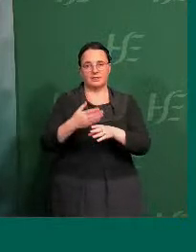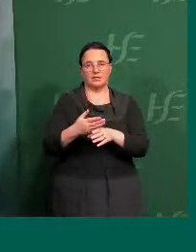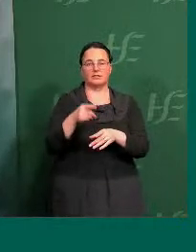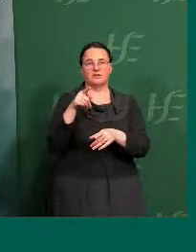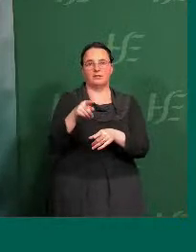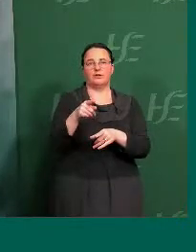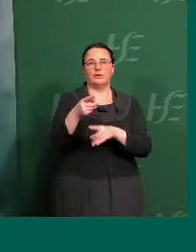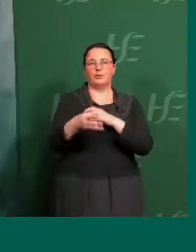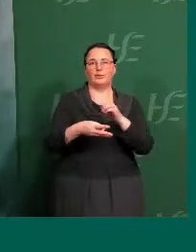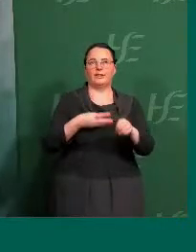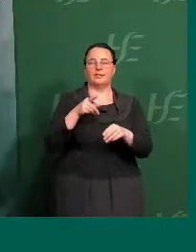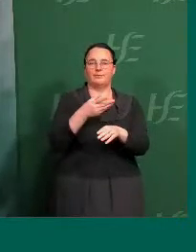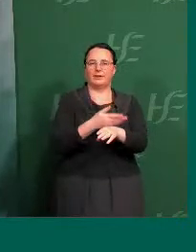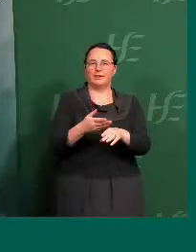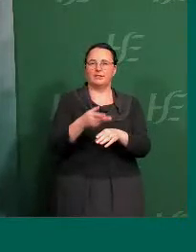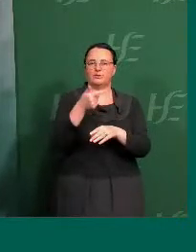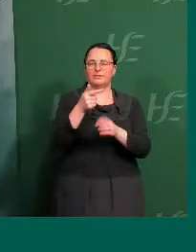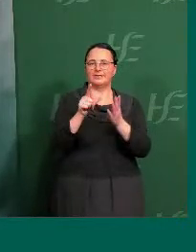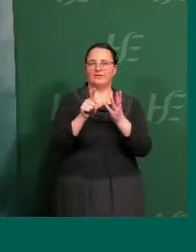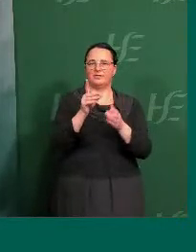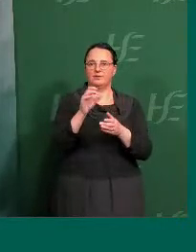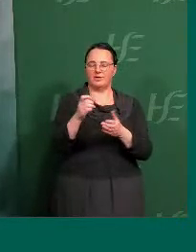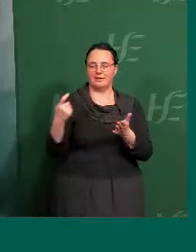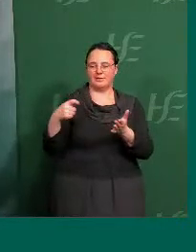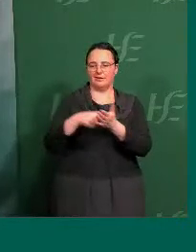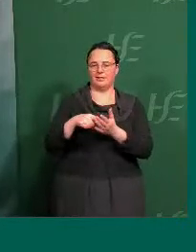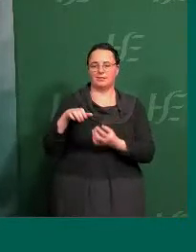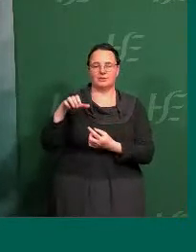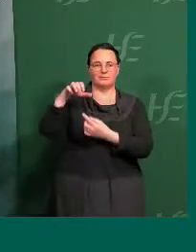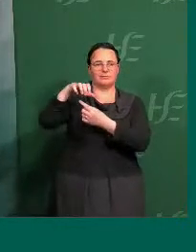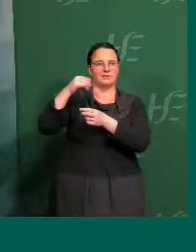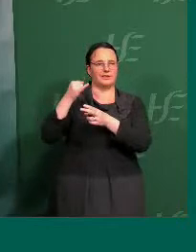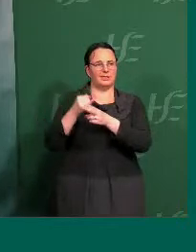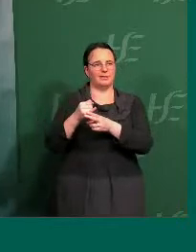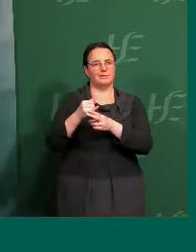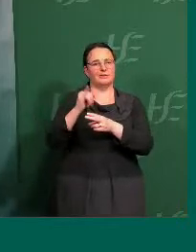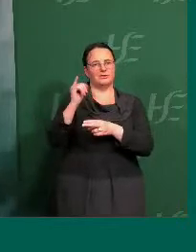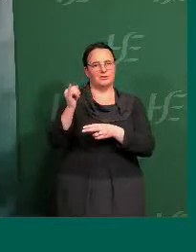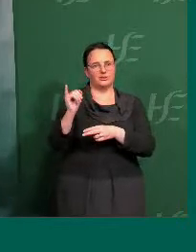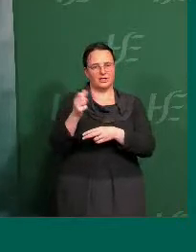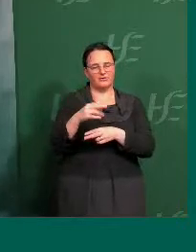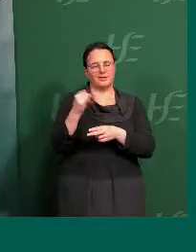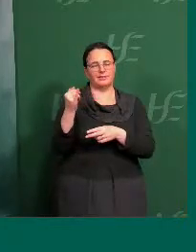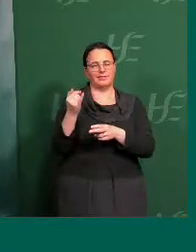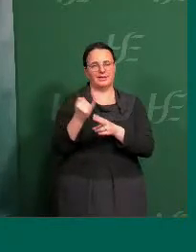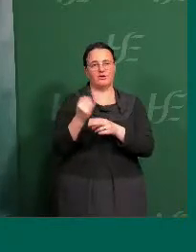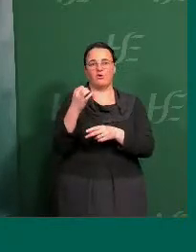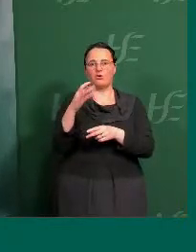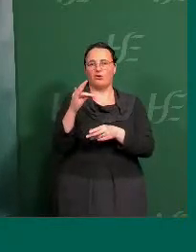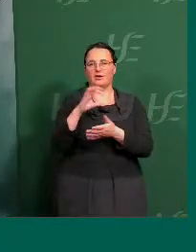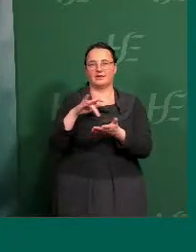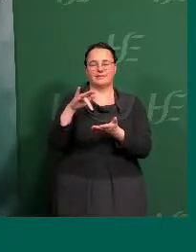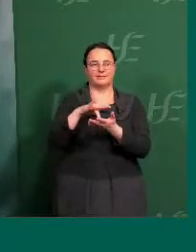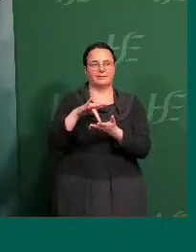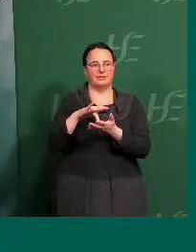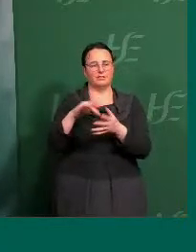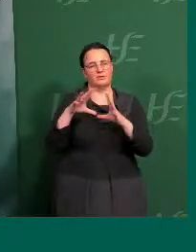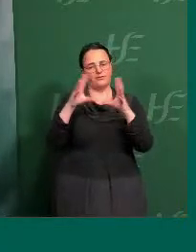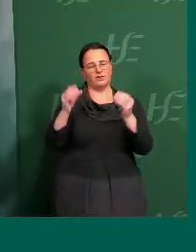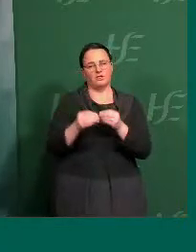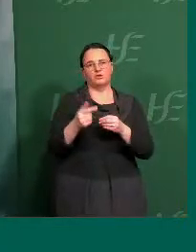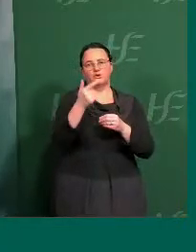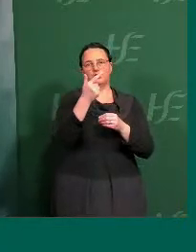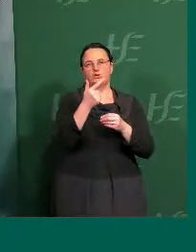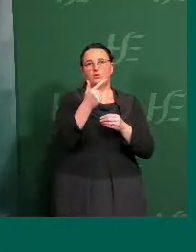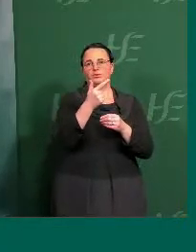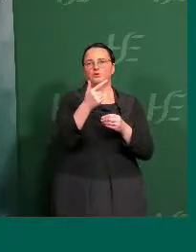27th of December, and we'll have an additional site in Cork City in early January. In terms of numbers, just to give people a feel for it, there's over 2,500